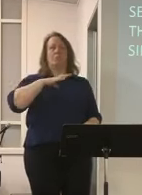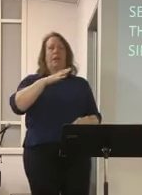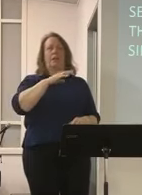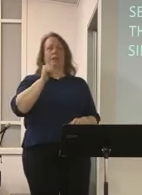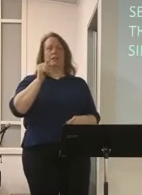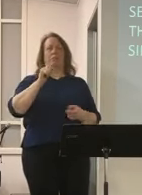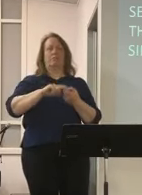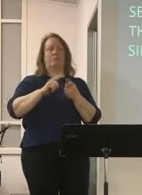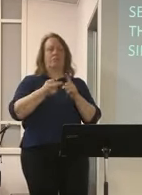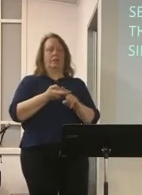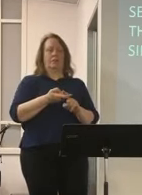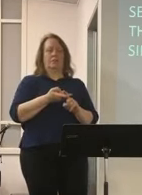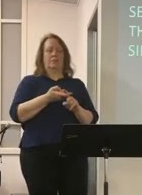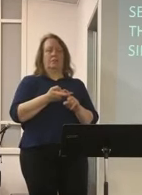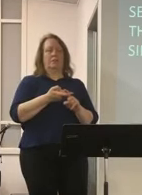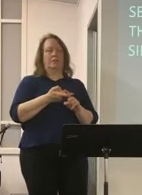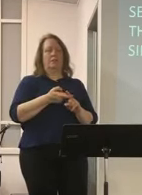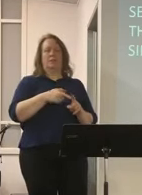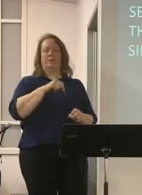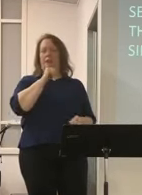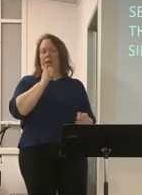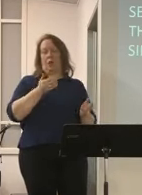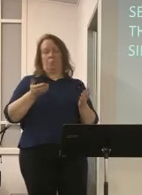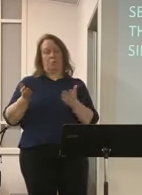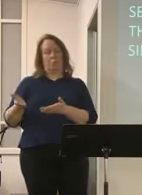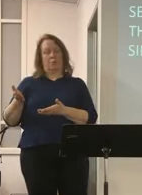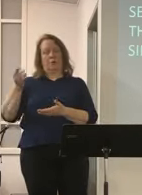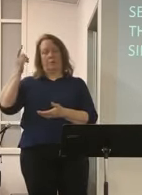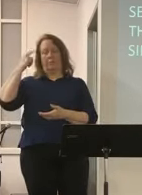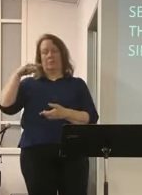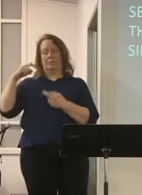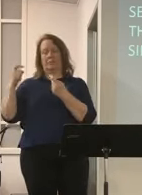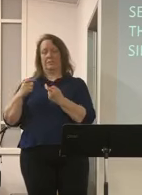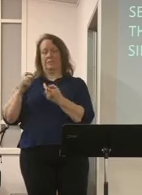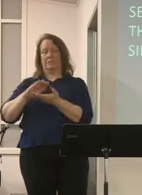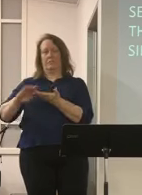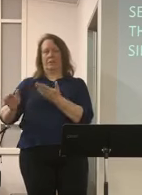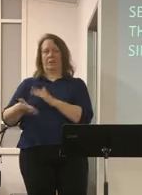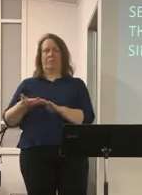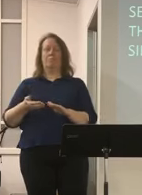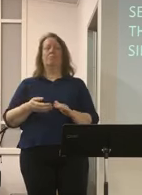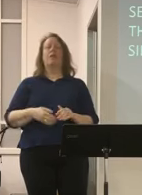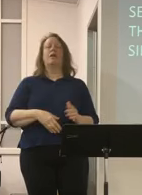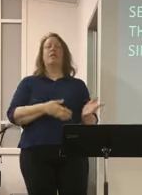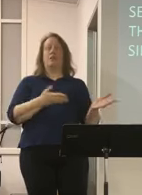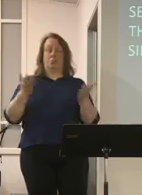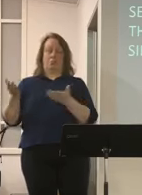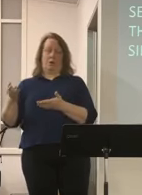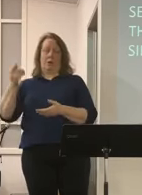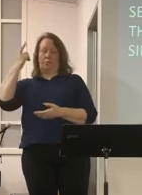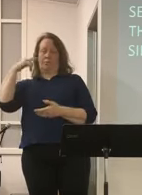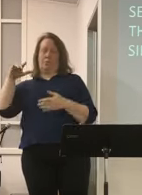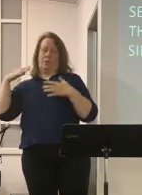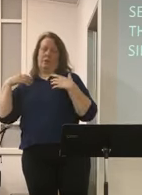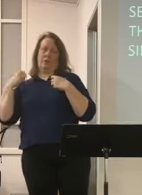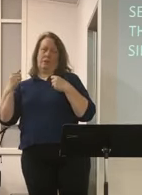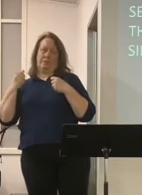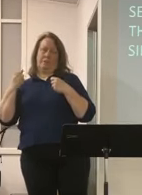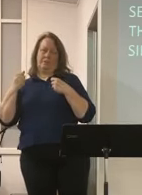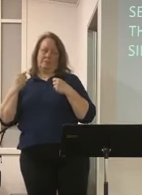didn't bring this guy to Jesus to get his sins forgiven. They brought him to Jesus to get healed. So in a